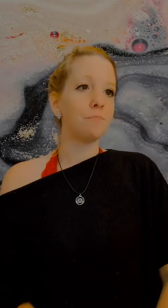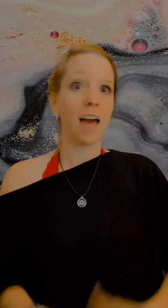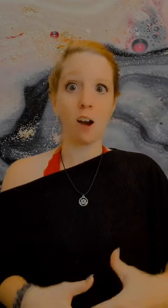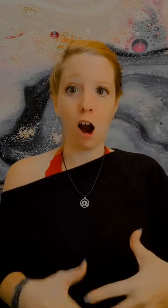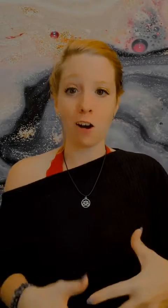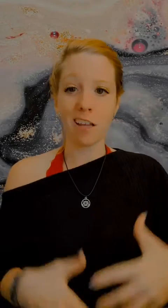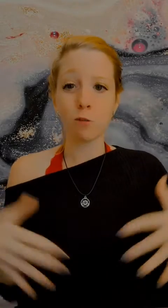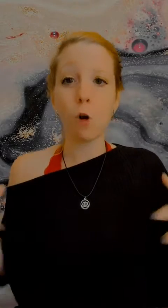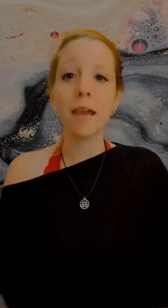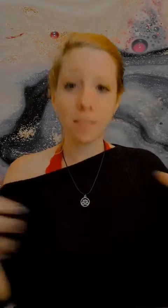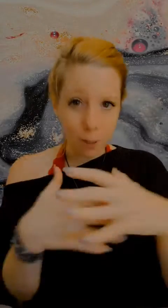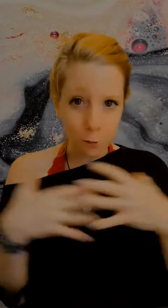that are in the romantic field.